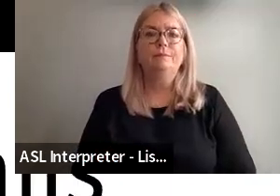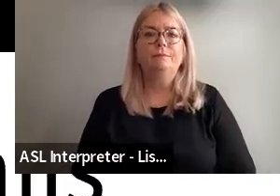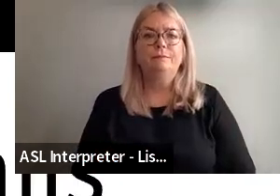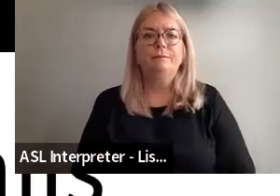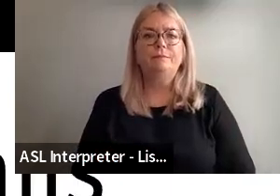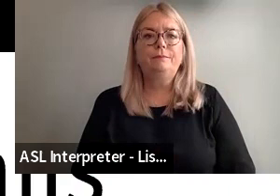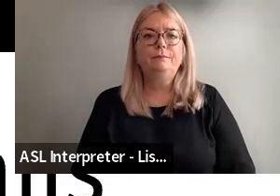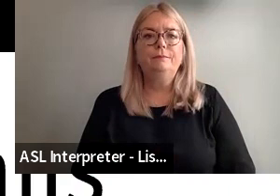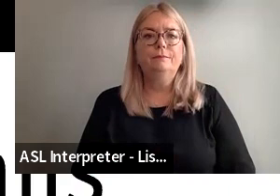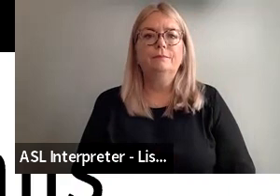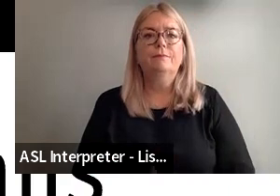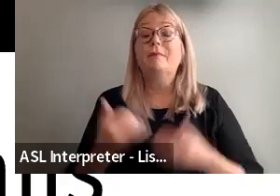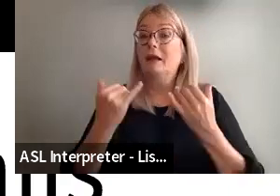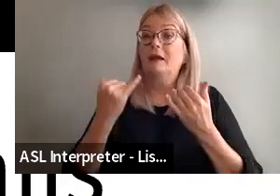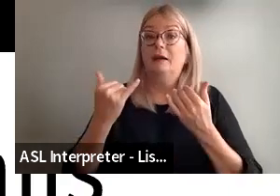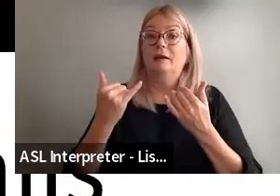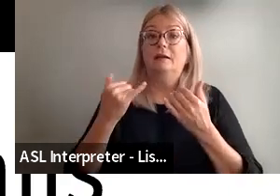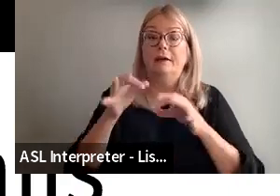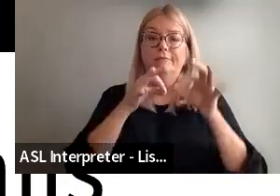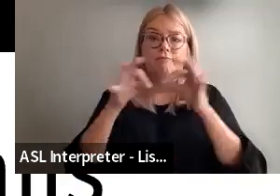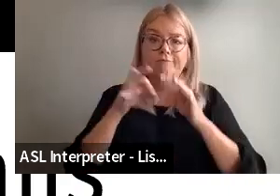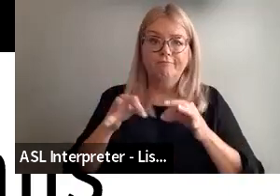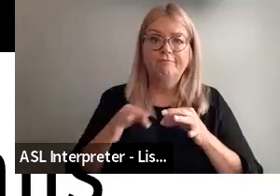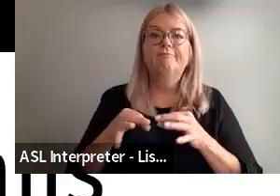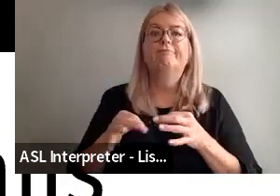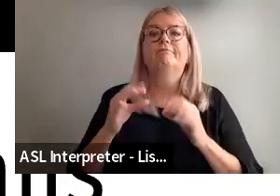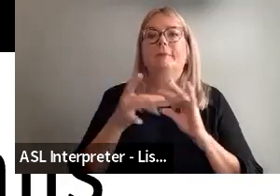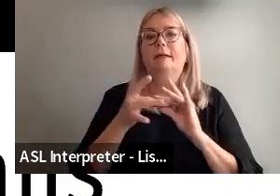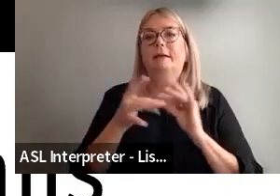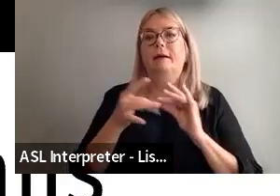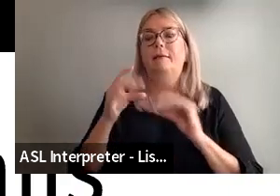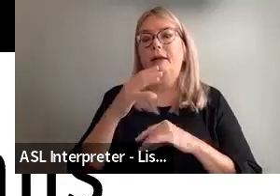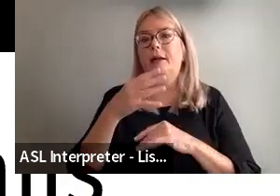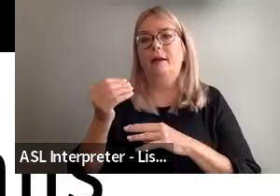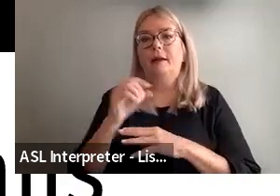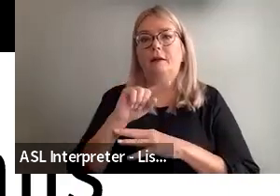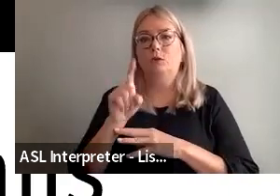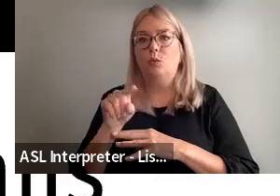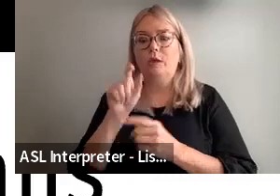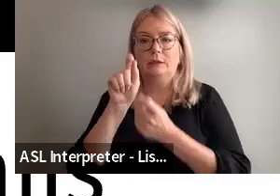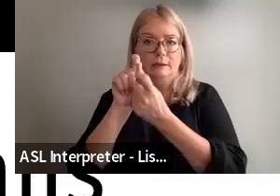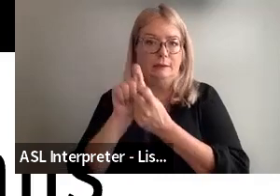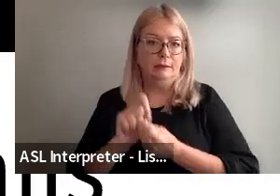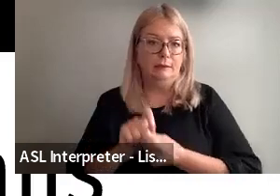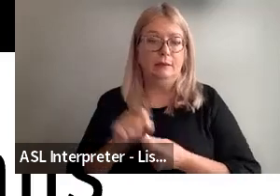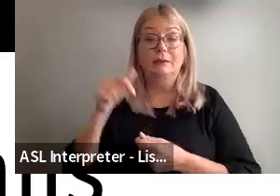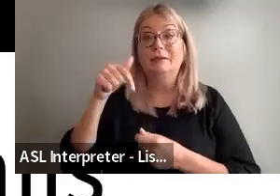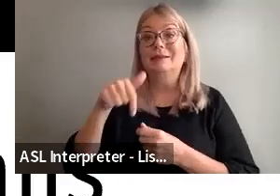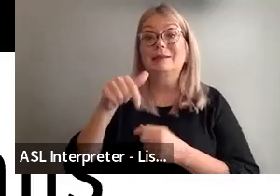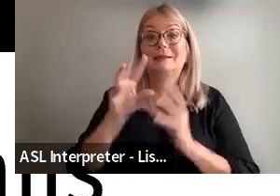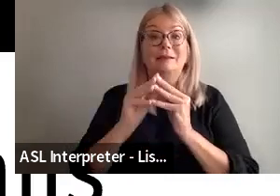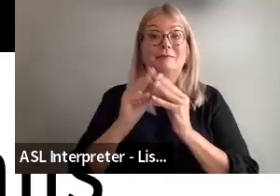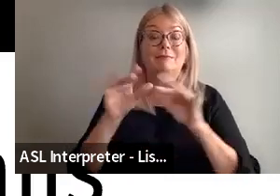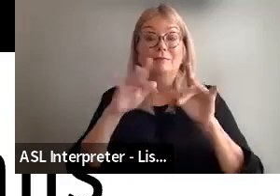Now we're going to go over the details about the comment and question portion of today's listening session. This webinar is being recorded and it will